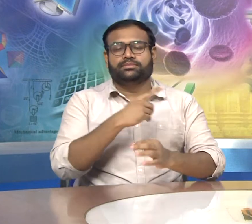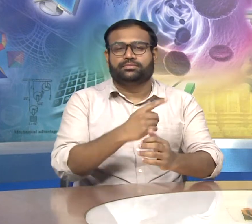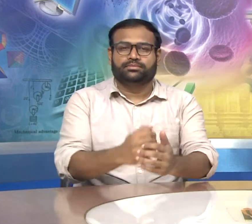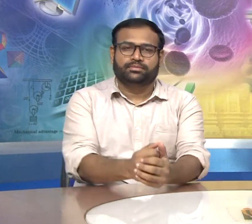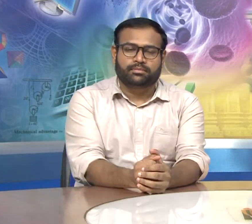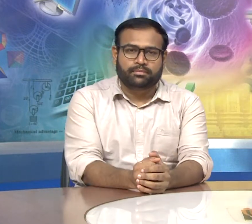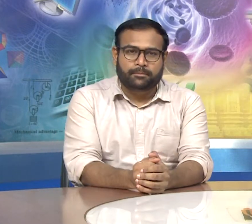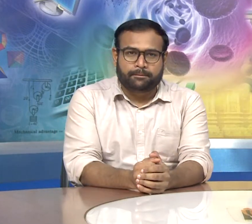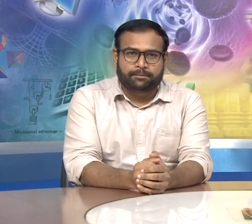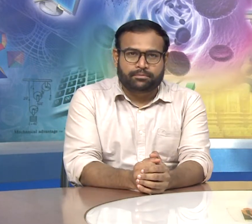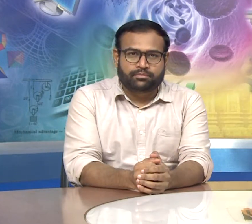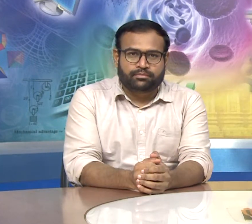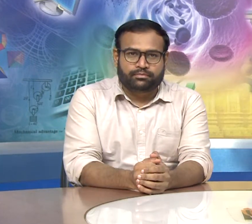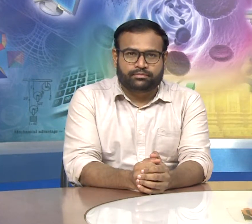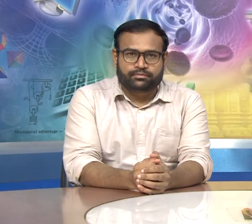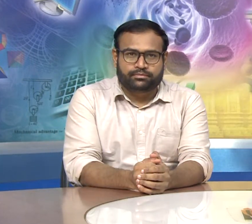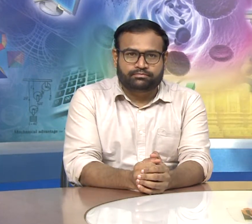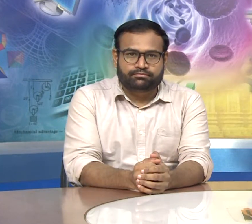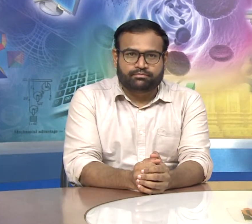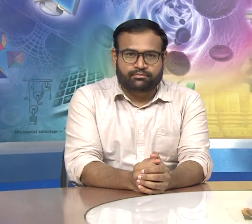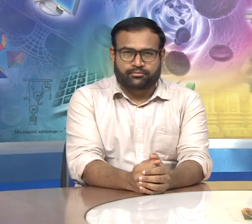work called professional.